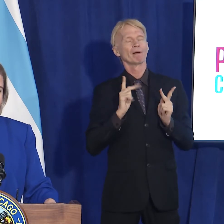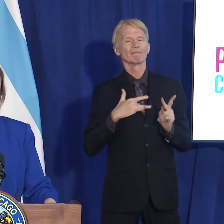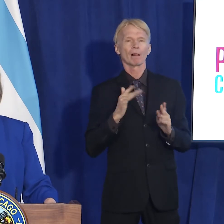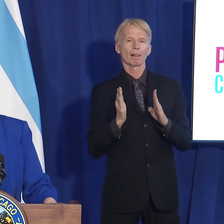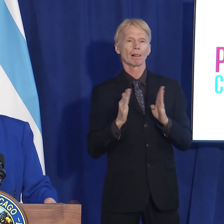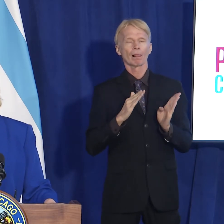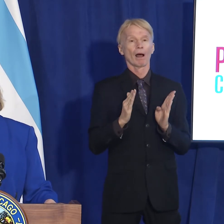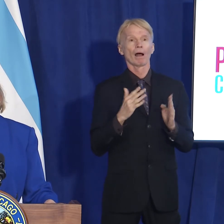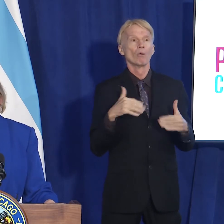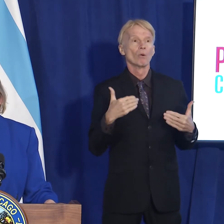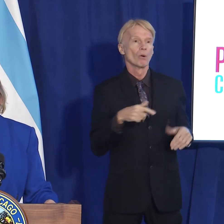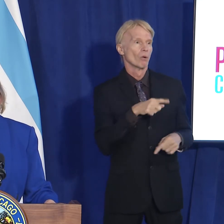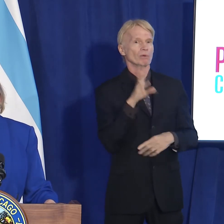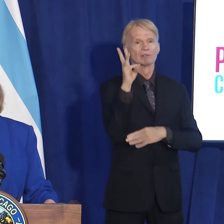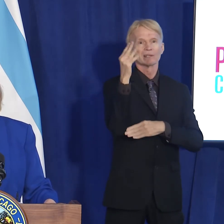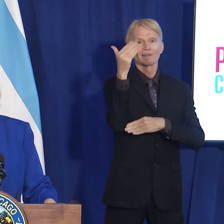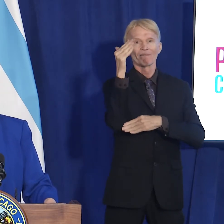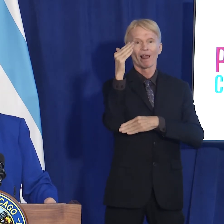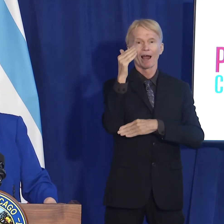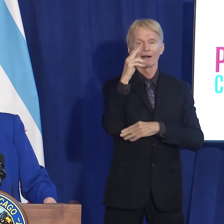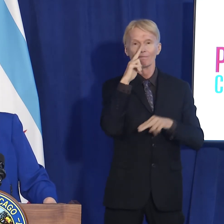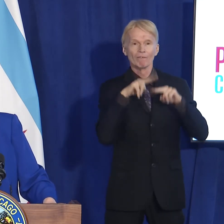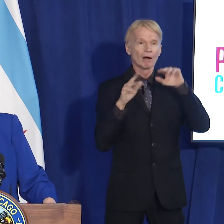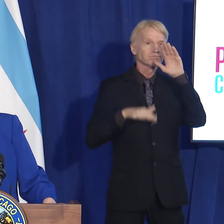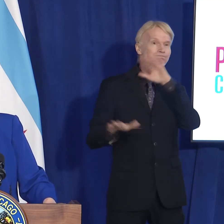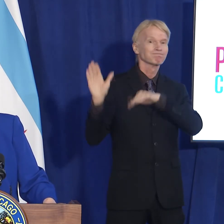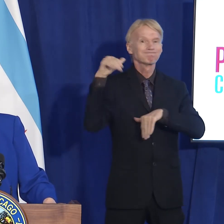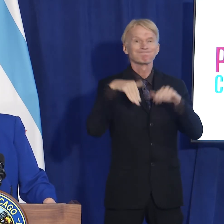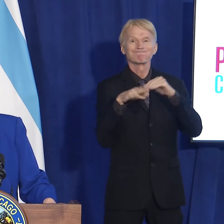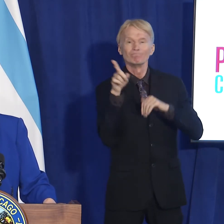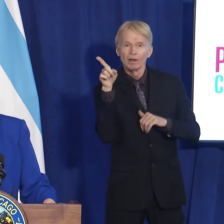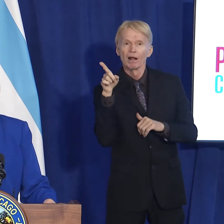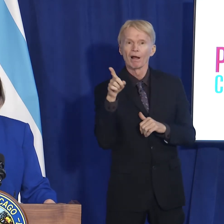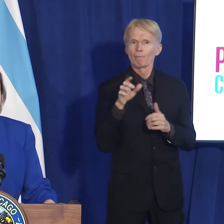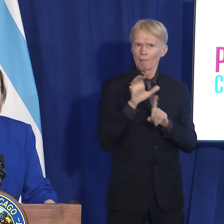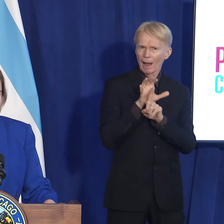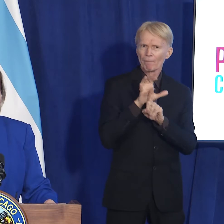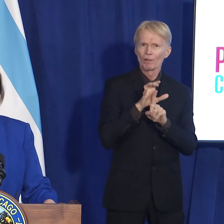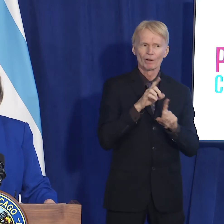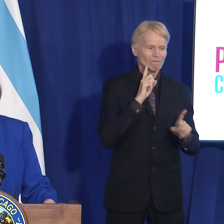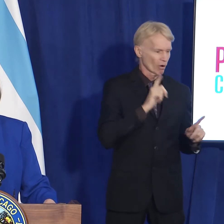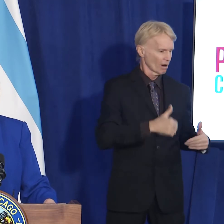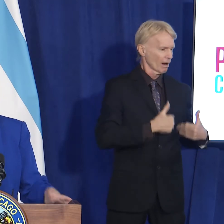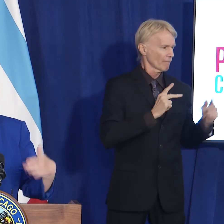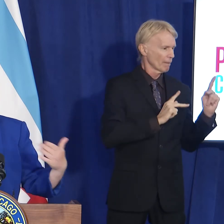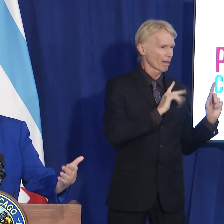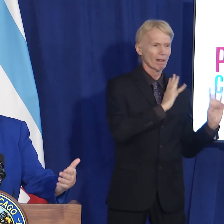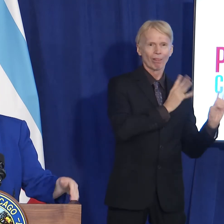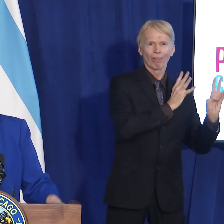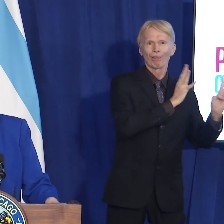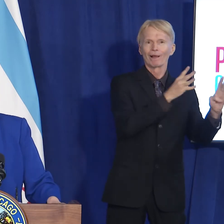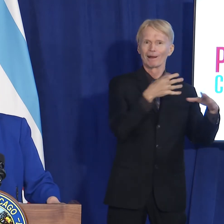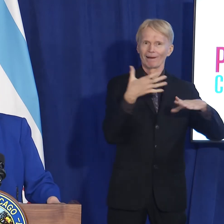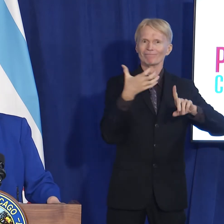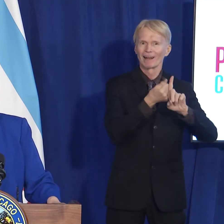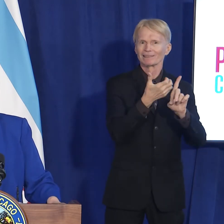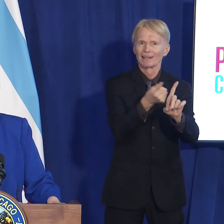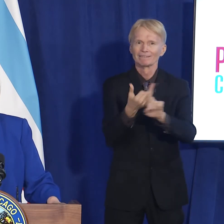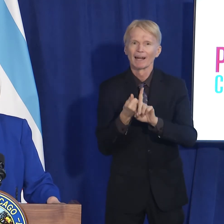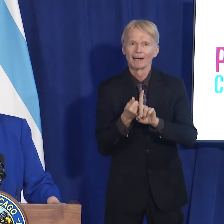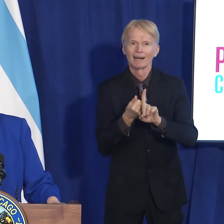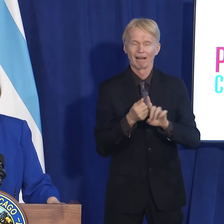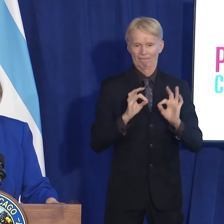that vaccine. The Six Flags tickets, for example, have been very popular among younger people and families where